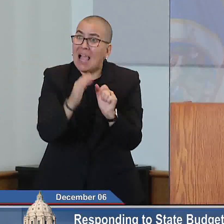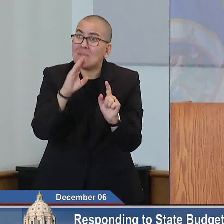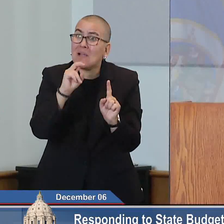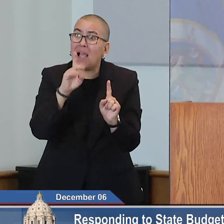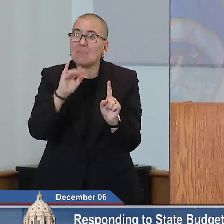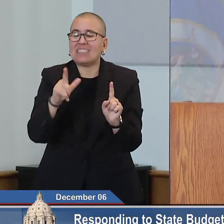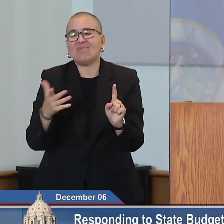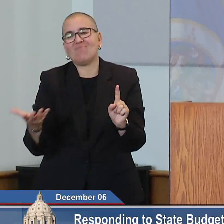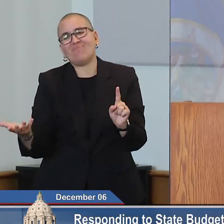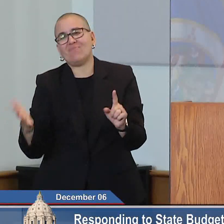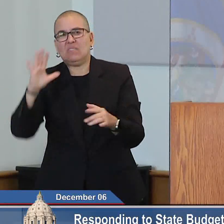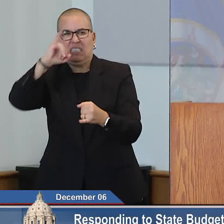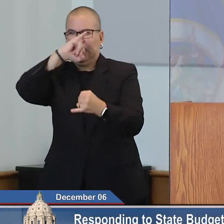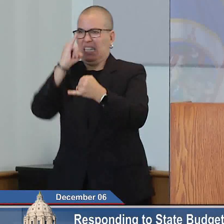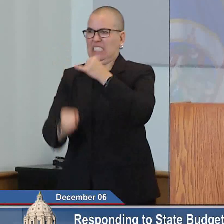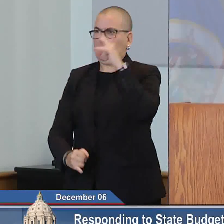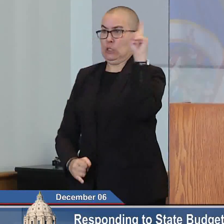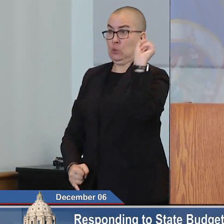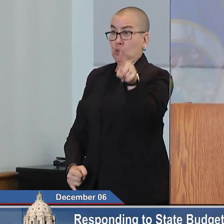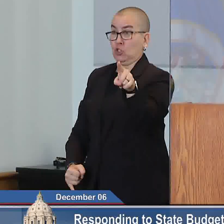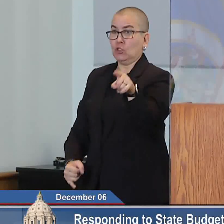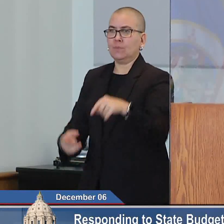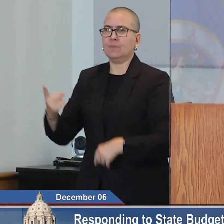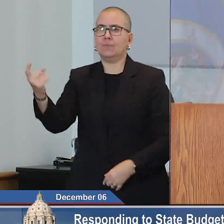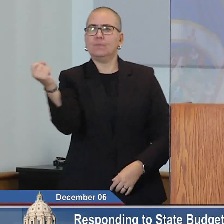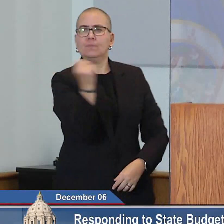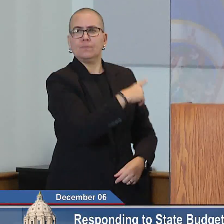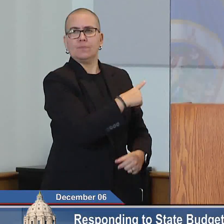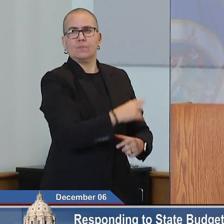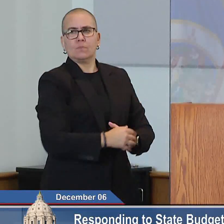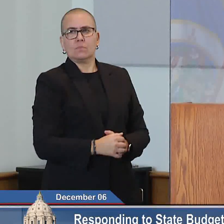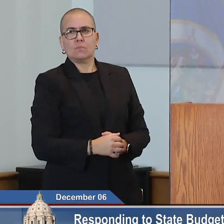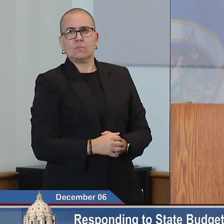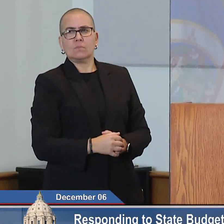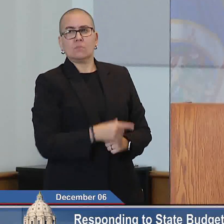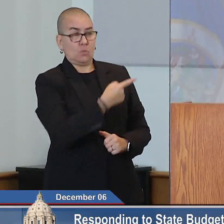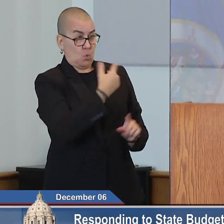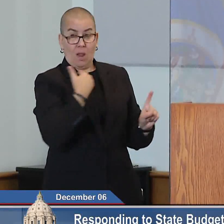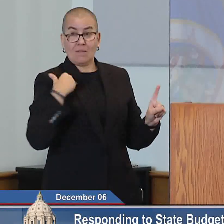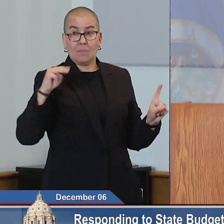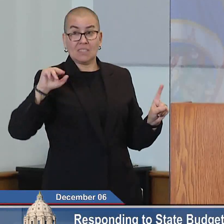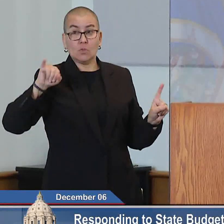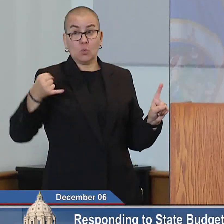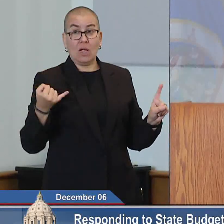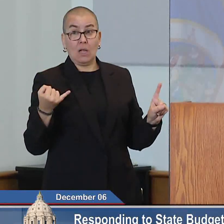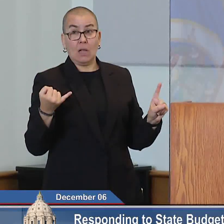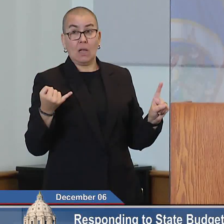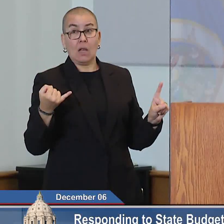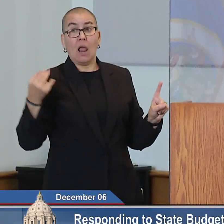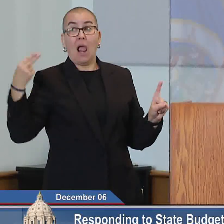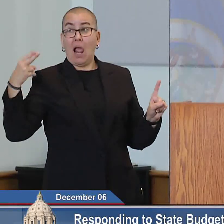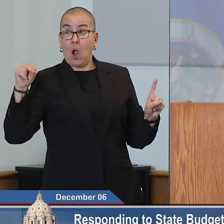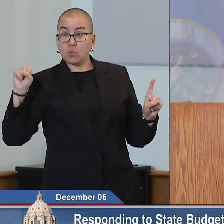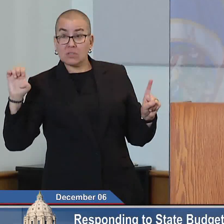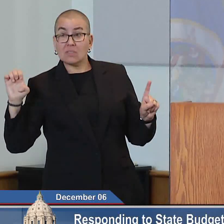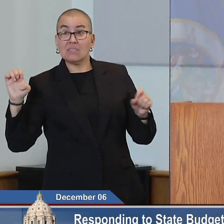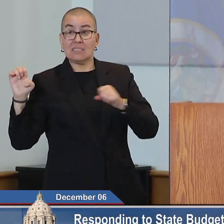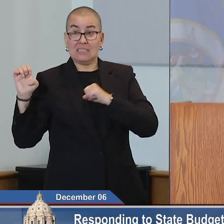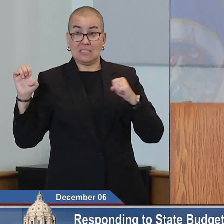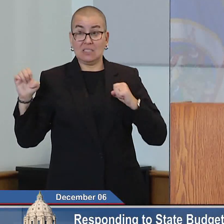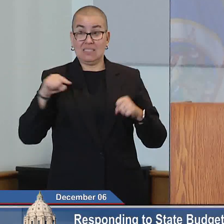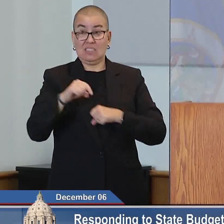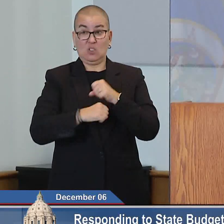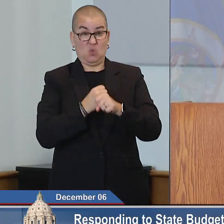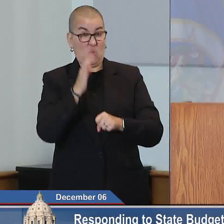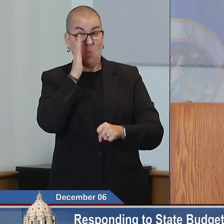Last question. Quick question. So you have a majority in both chambers and a giant surplus. Will this be the year that you can get a budget done